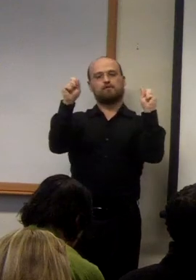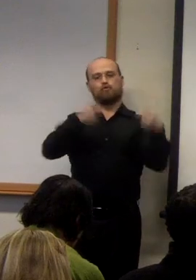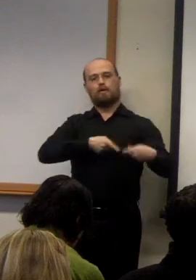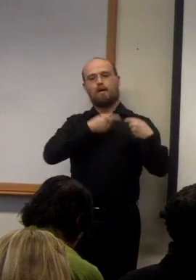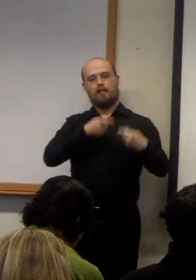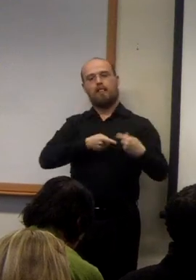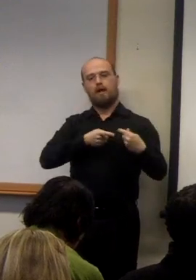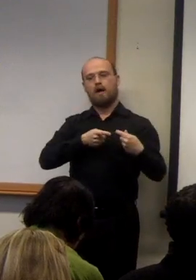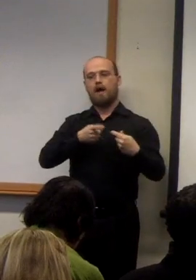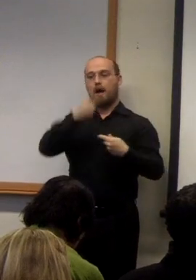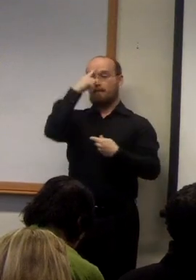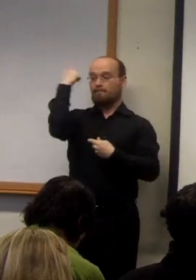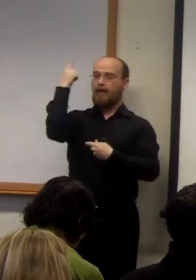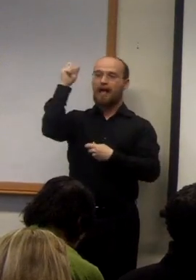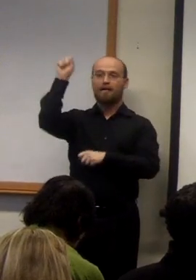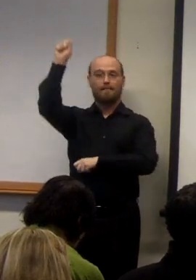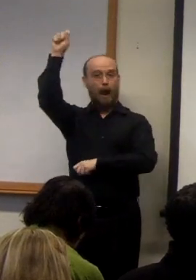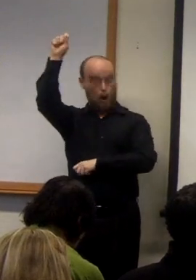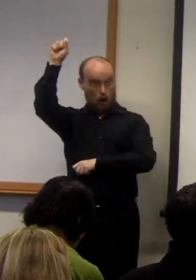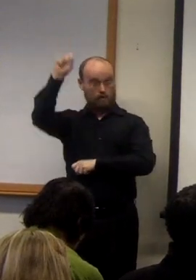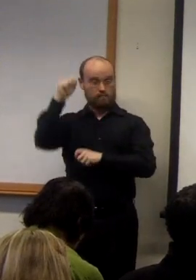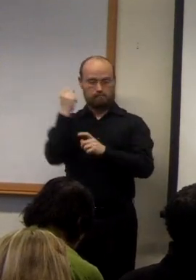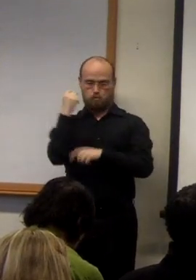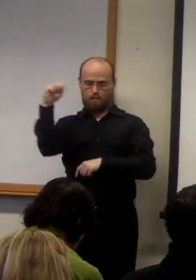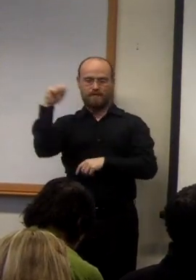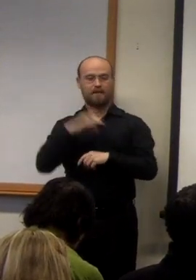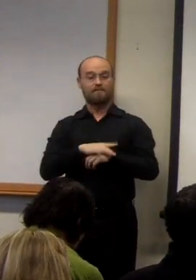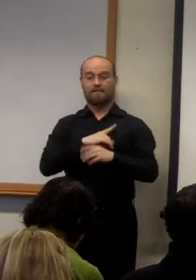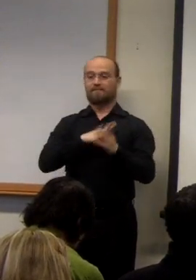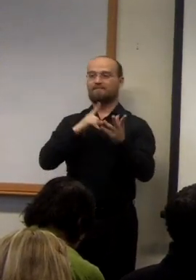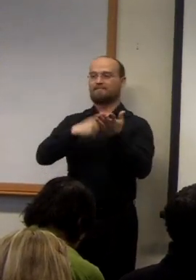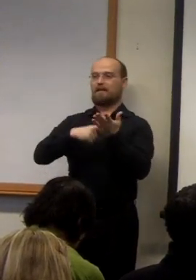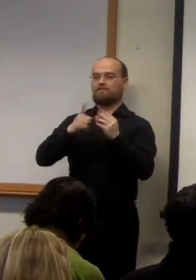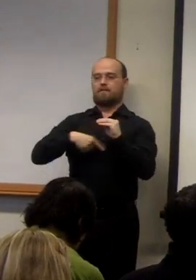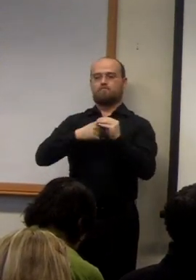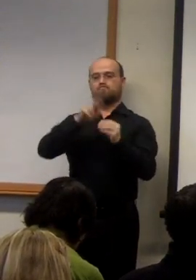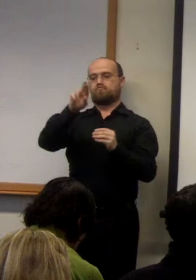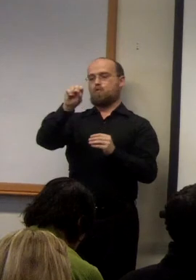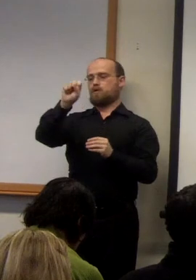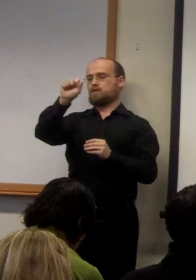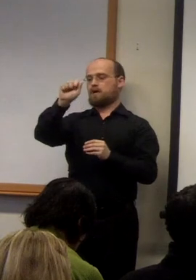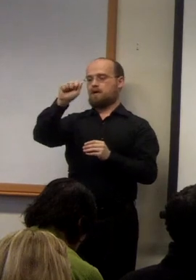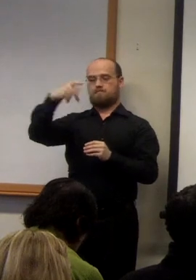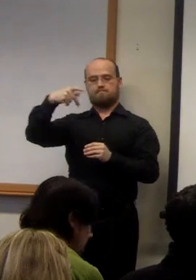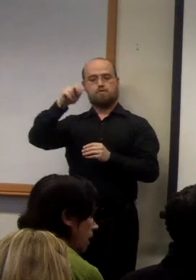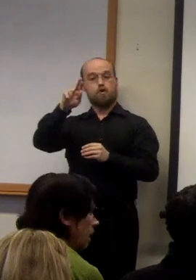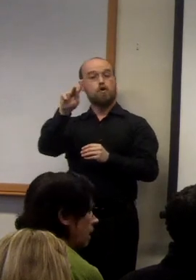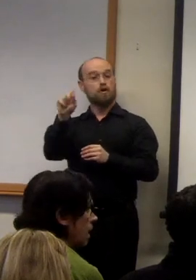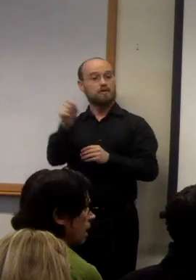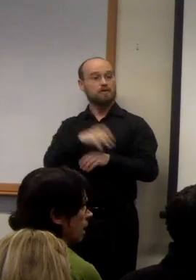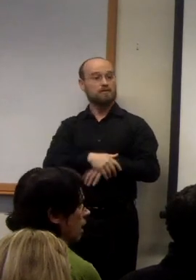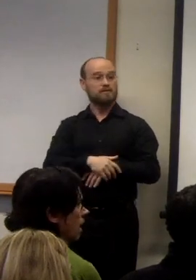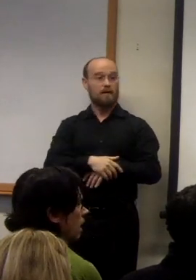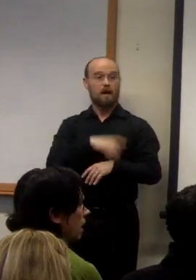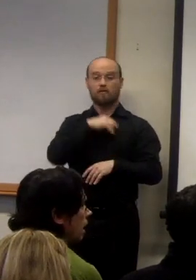rights, Black power movement, and also it talks about Rosa Parks, right? Because again,